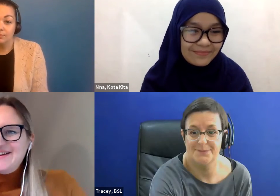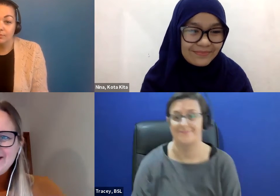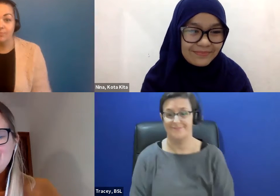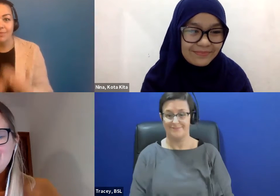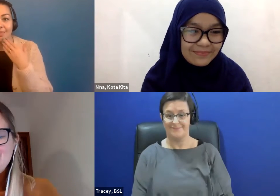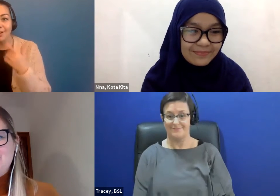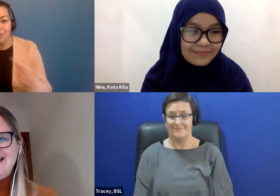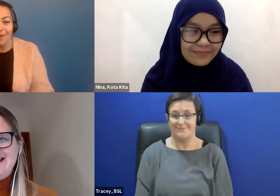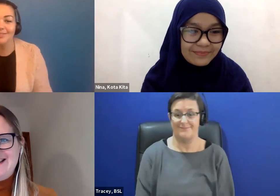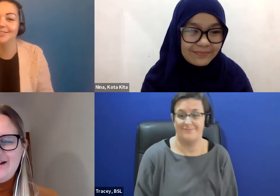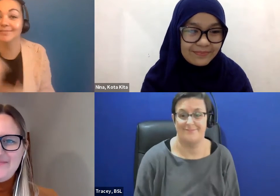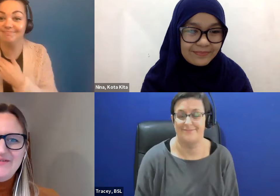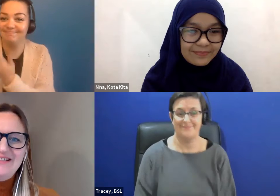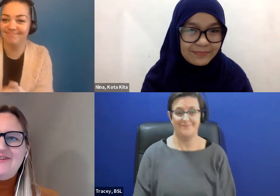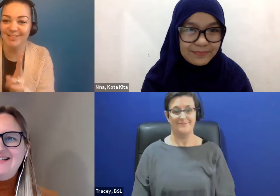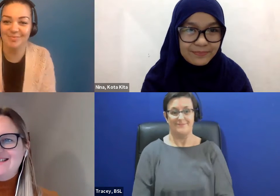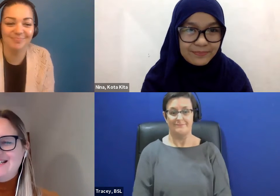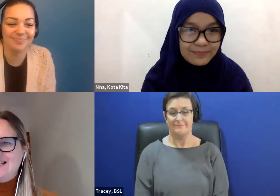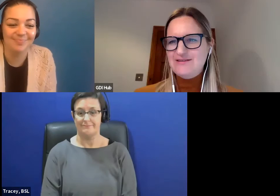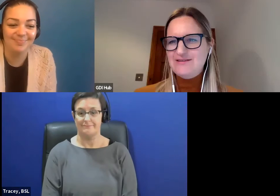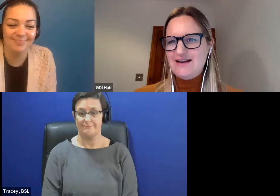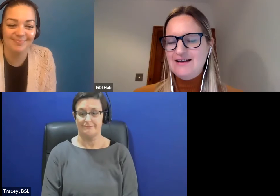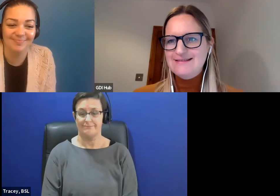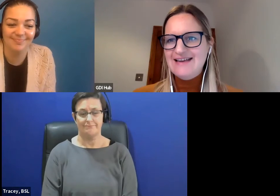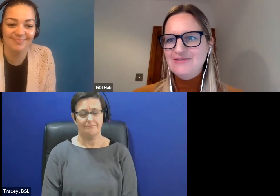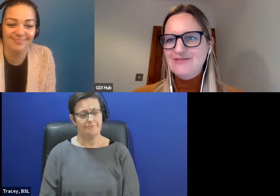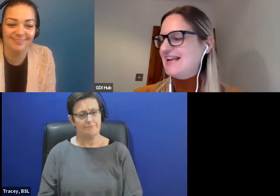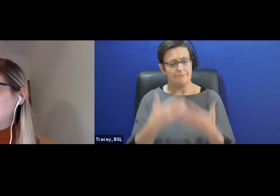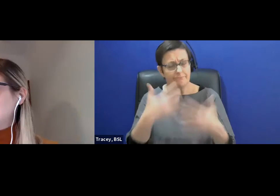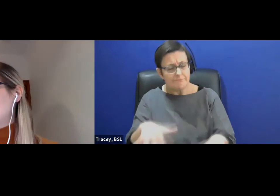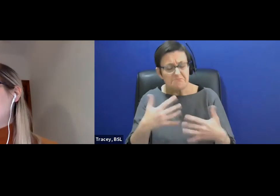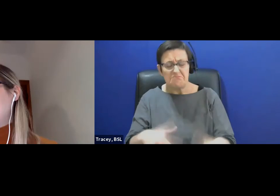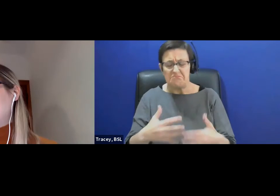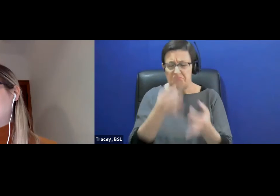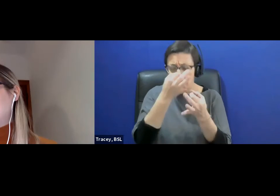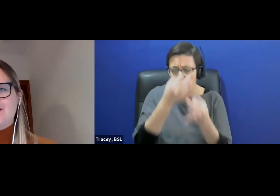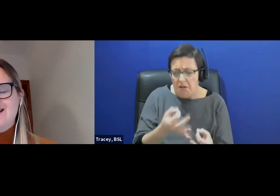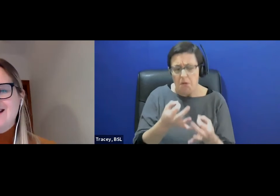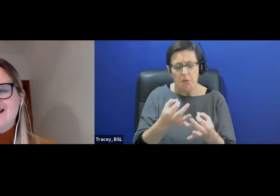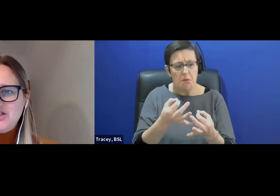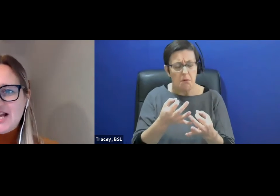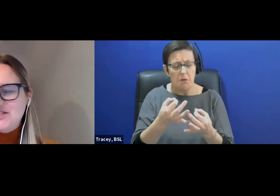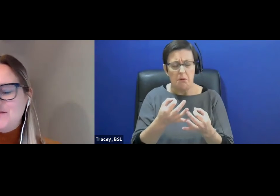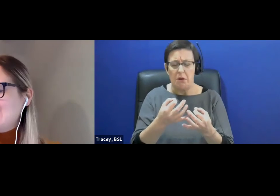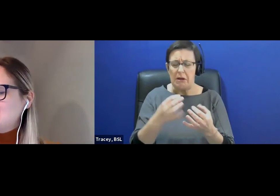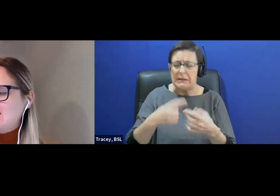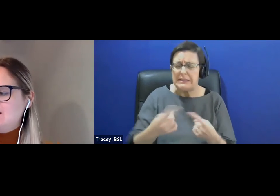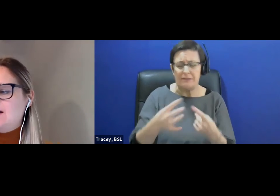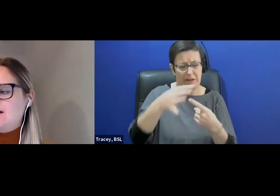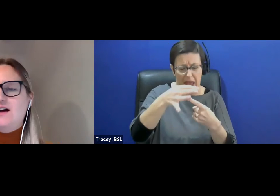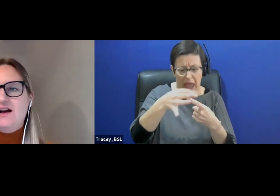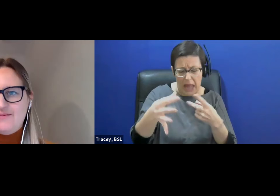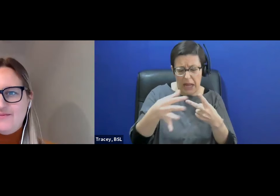Thank you so much for that, Nina. I think it's really fascinating just to understand all the different elements at play, I guess, from the challenge of a lack